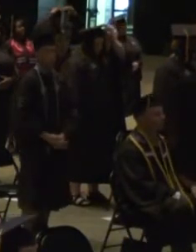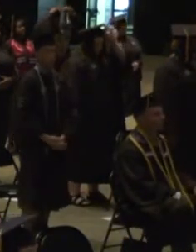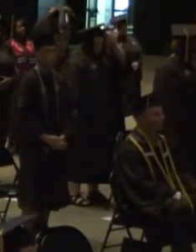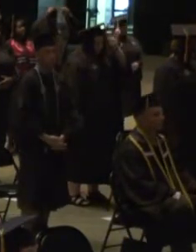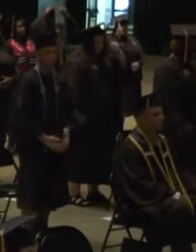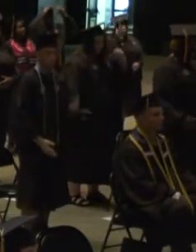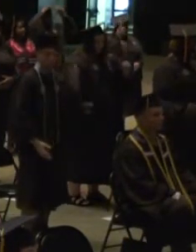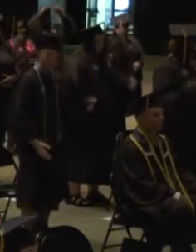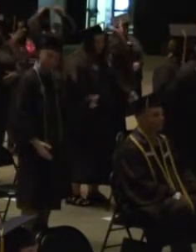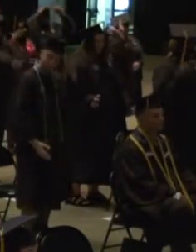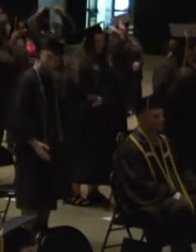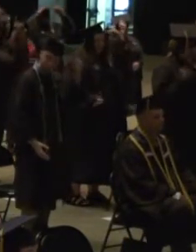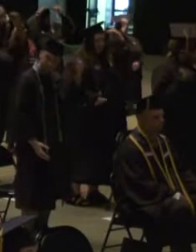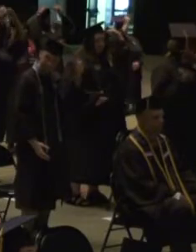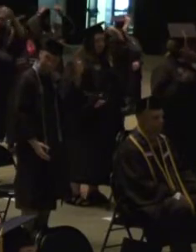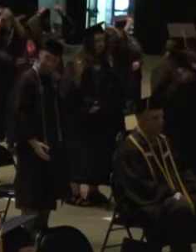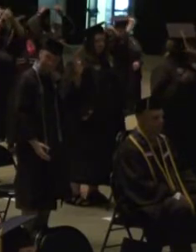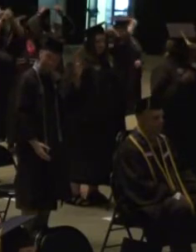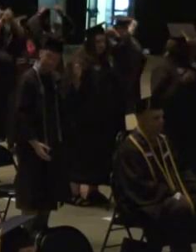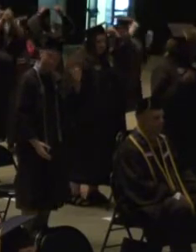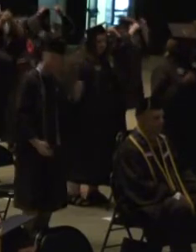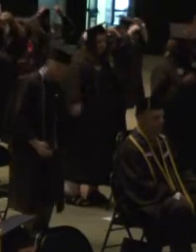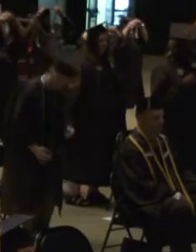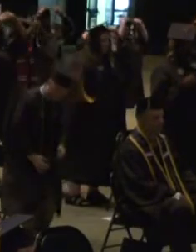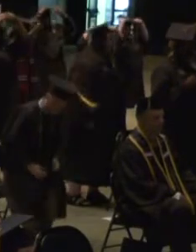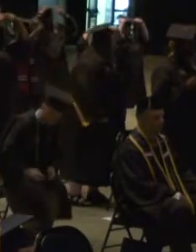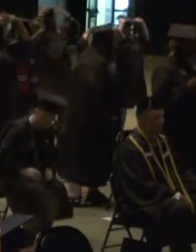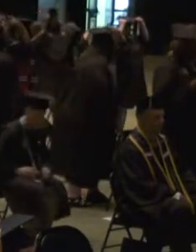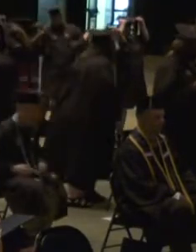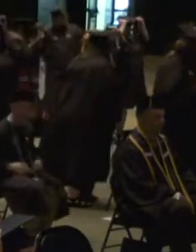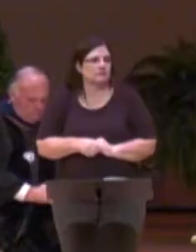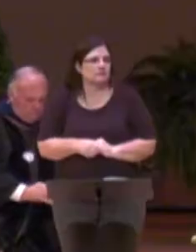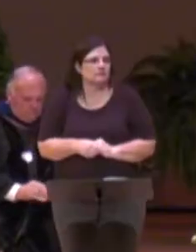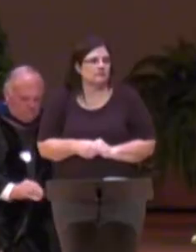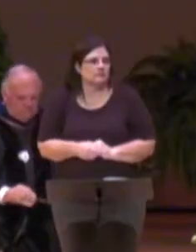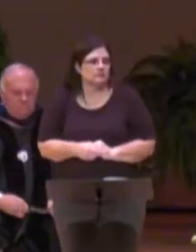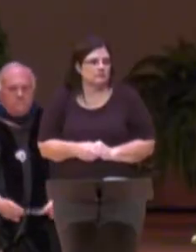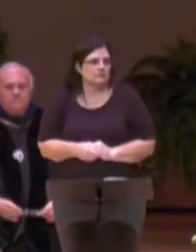Please move your tassels from the right to the left, and you may be seated.